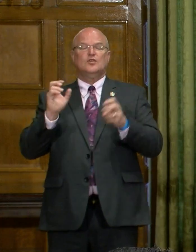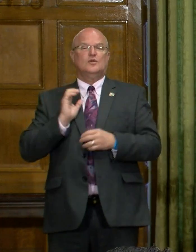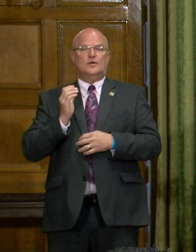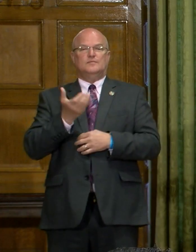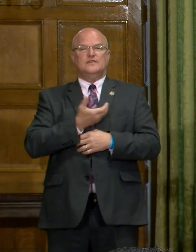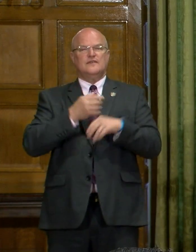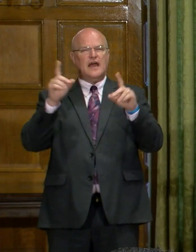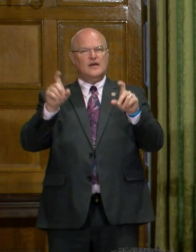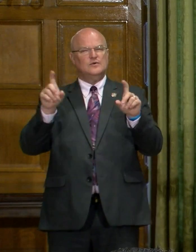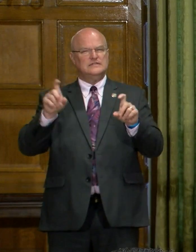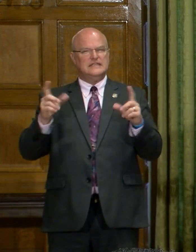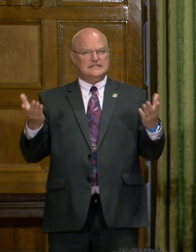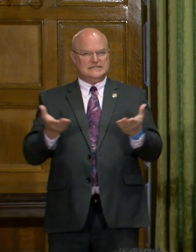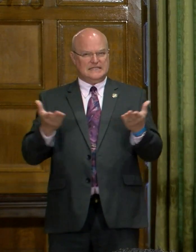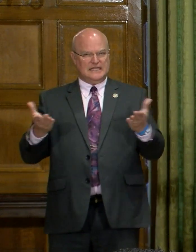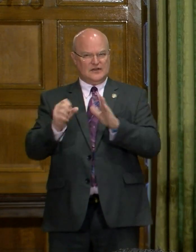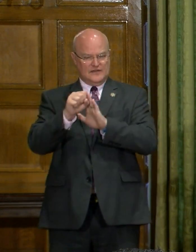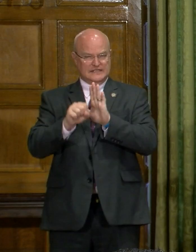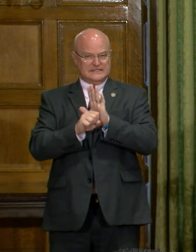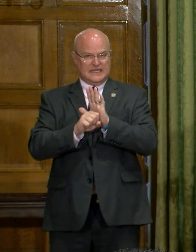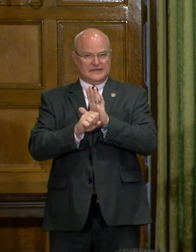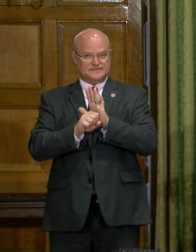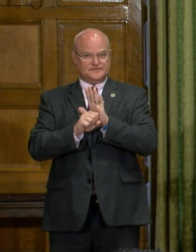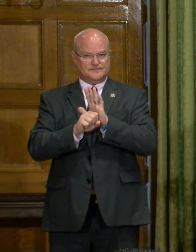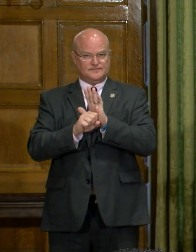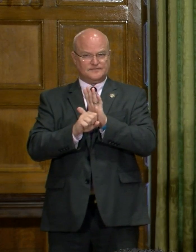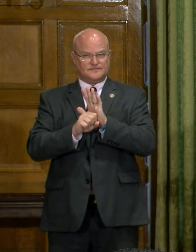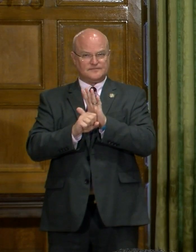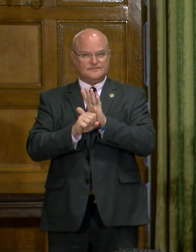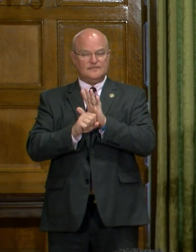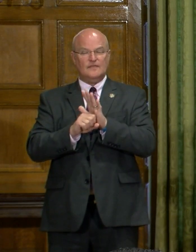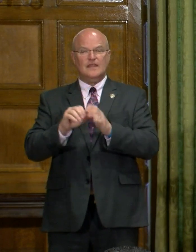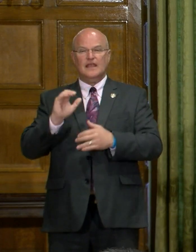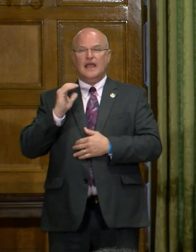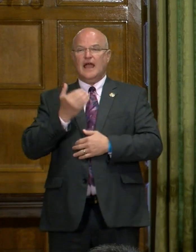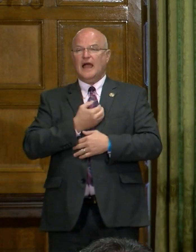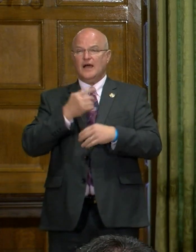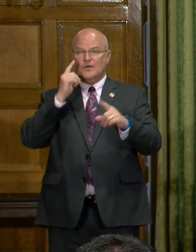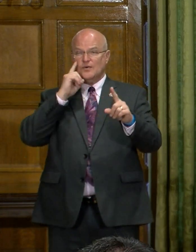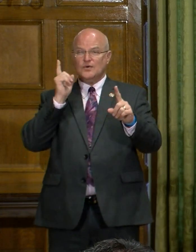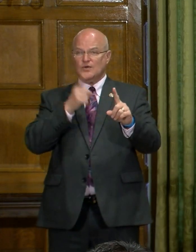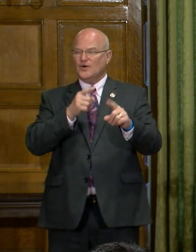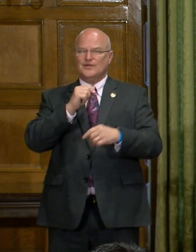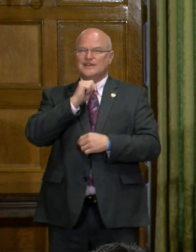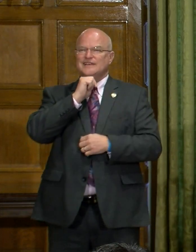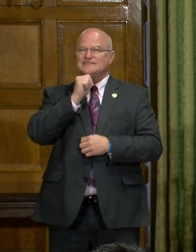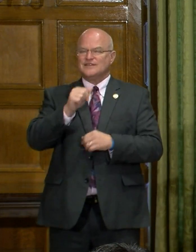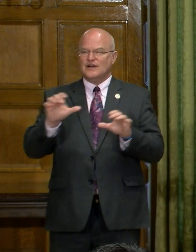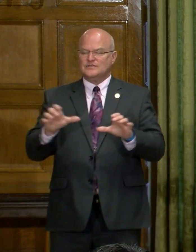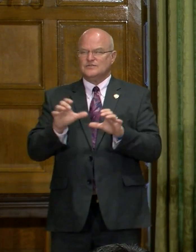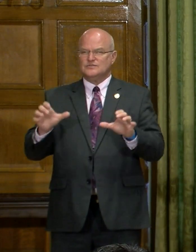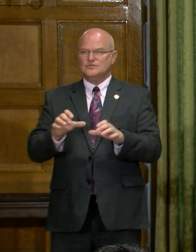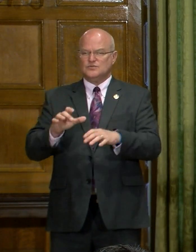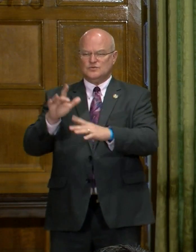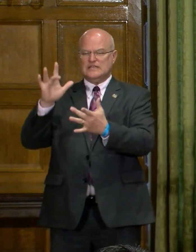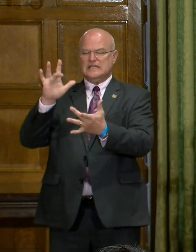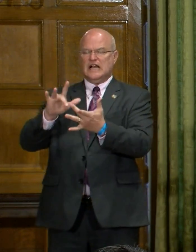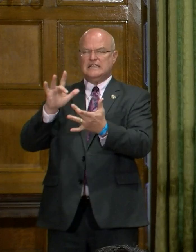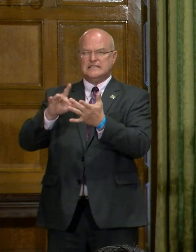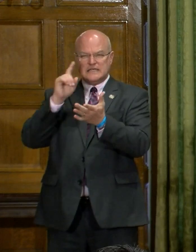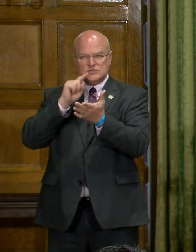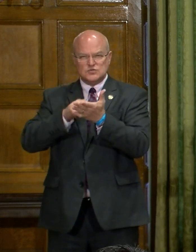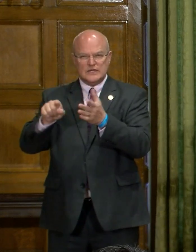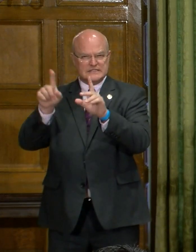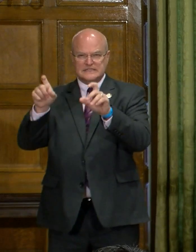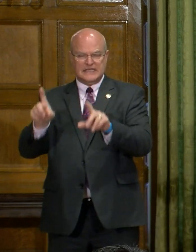our testing here in the state, that our goal is not just to do contact